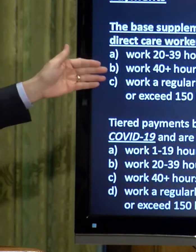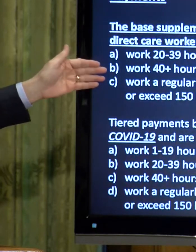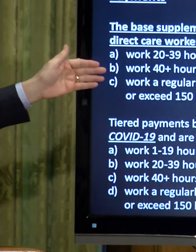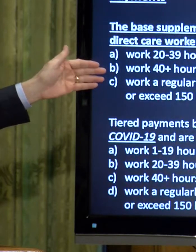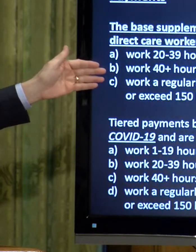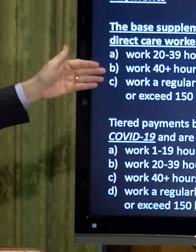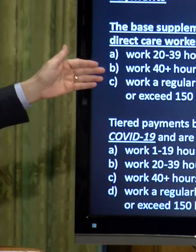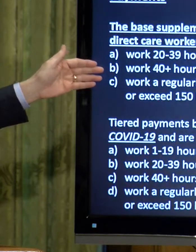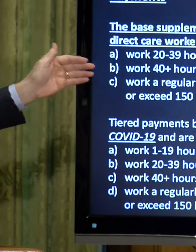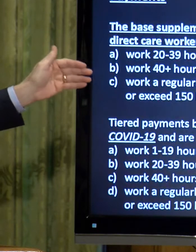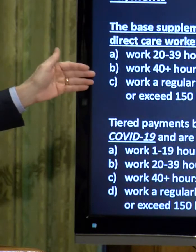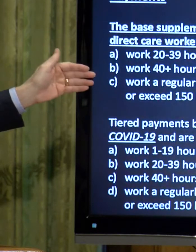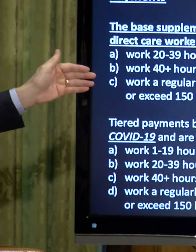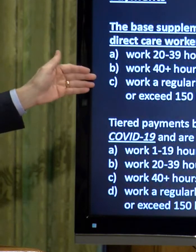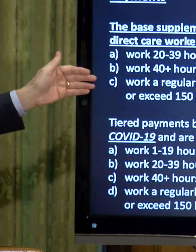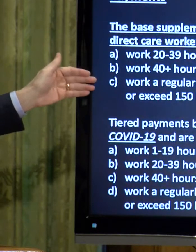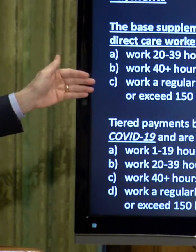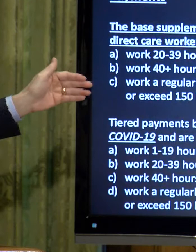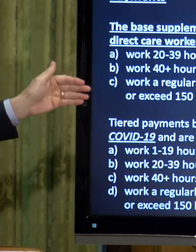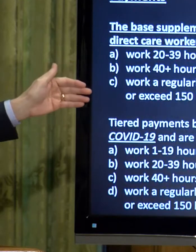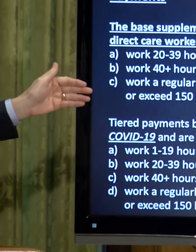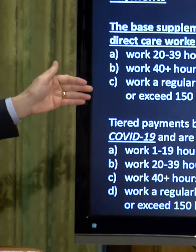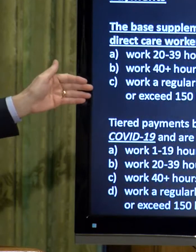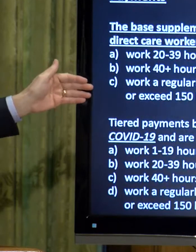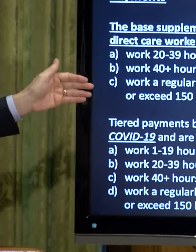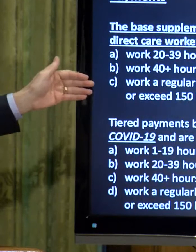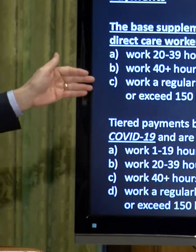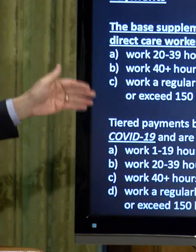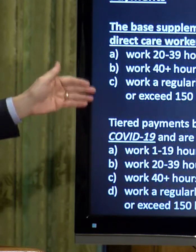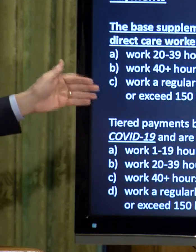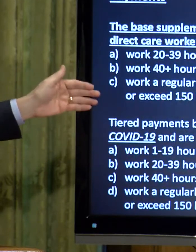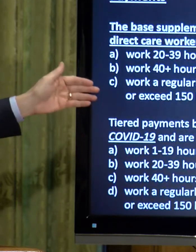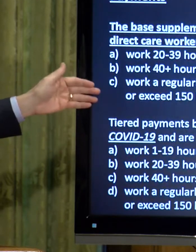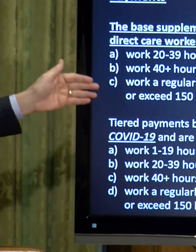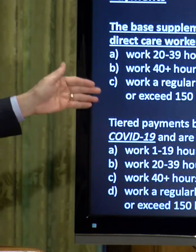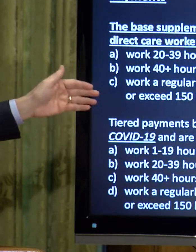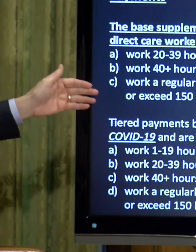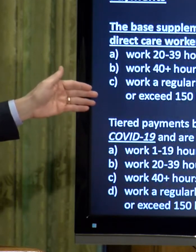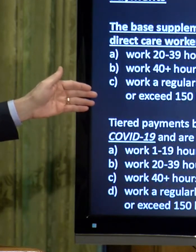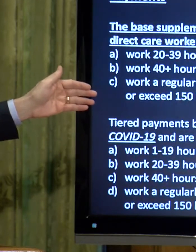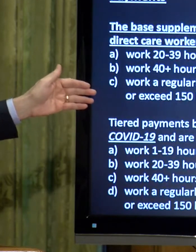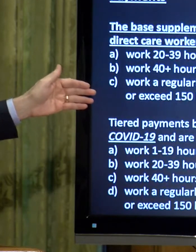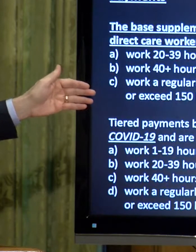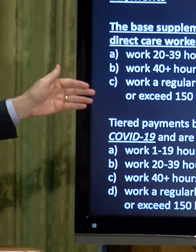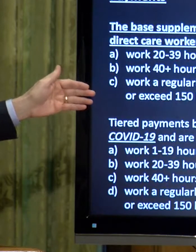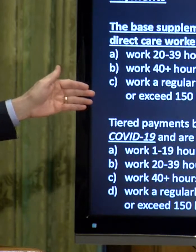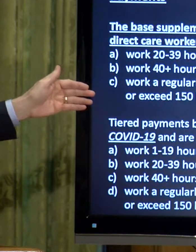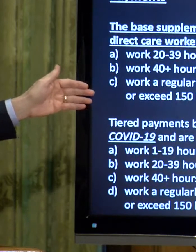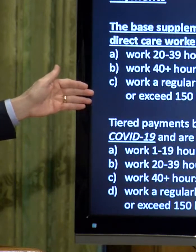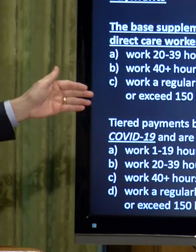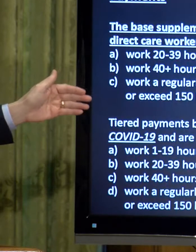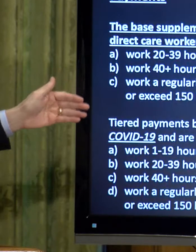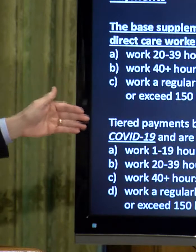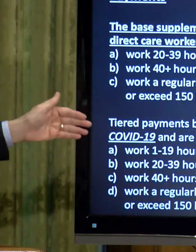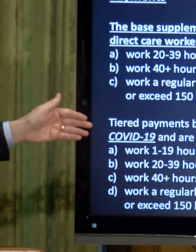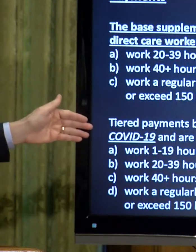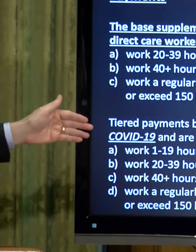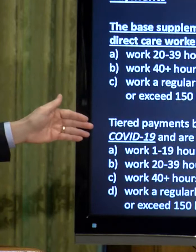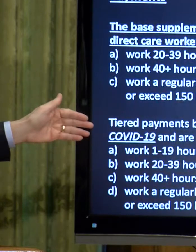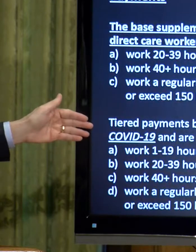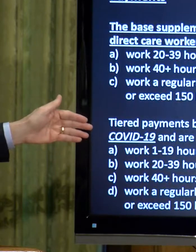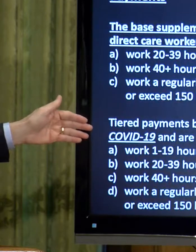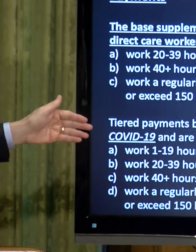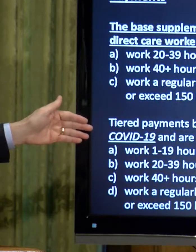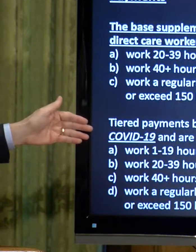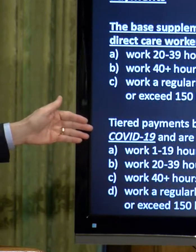is $250 a week as bonus payments. And then it has different criteria there. And then